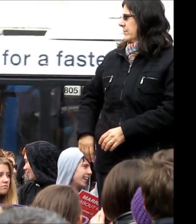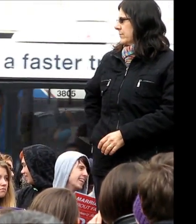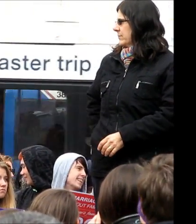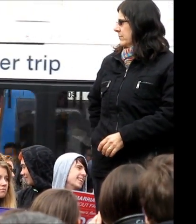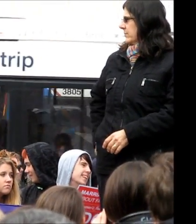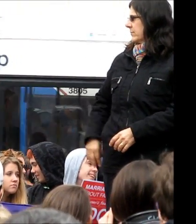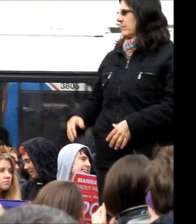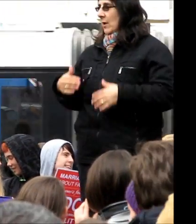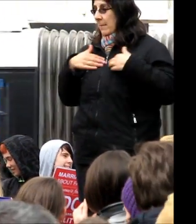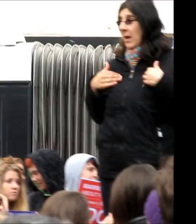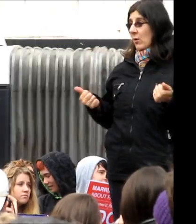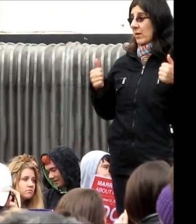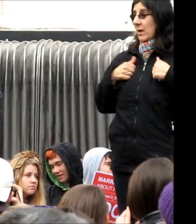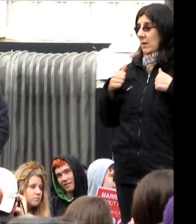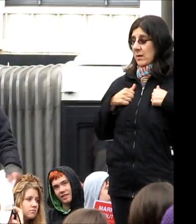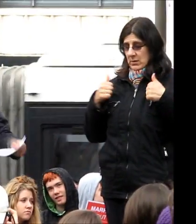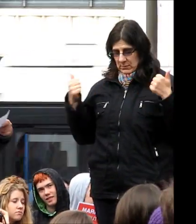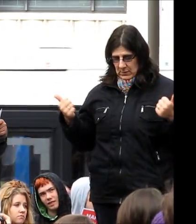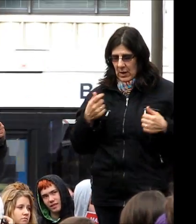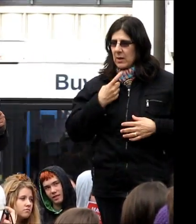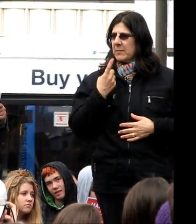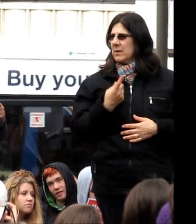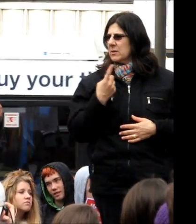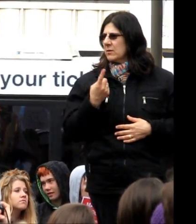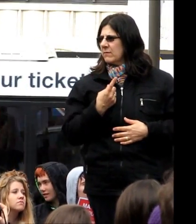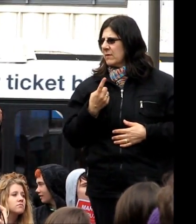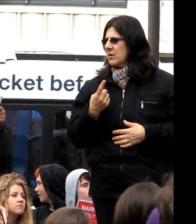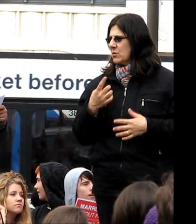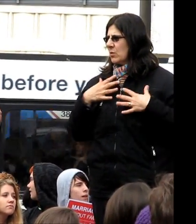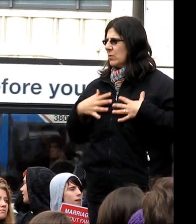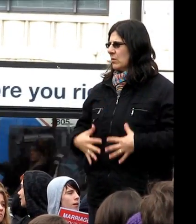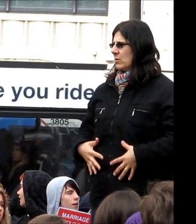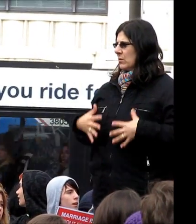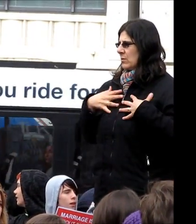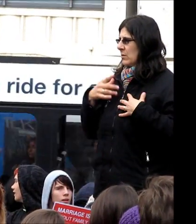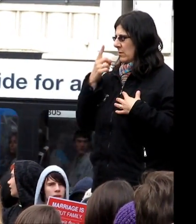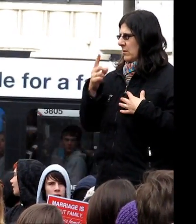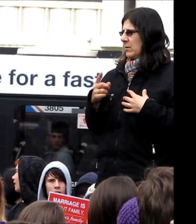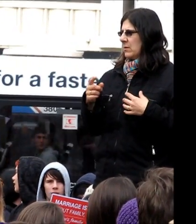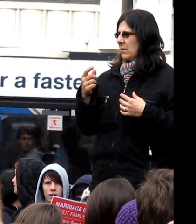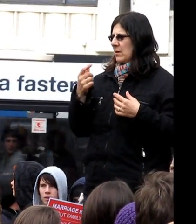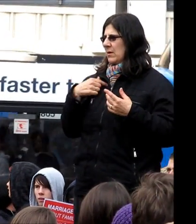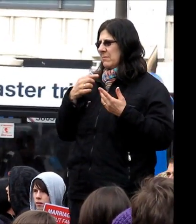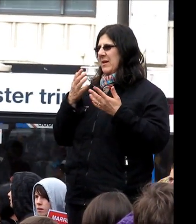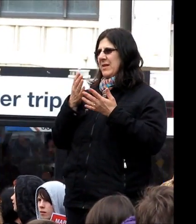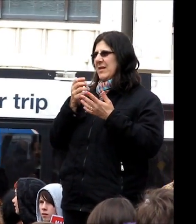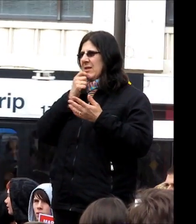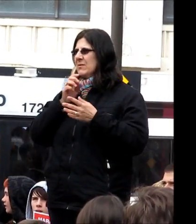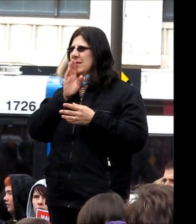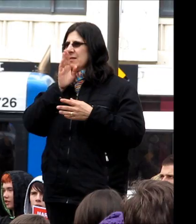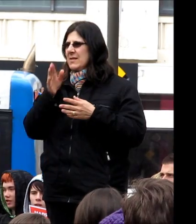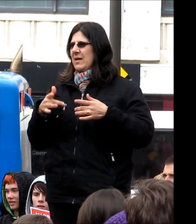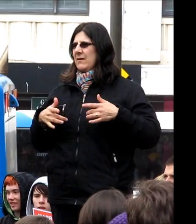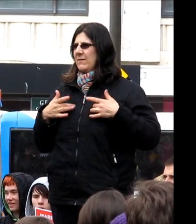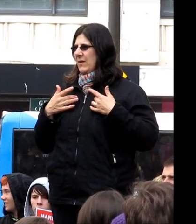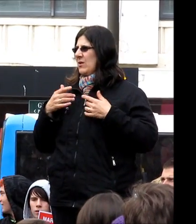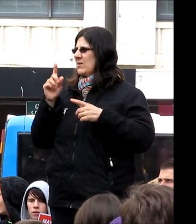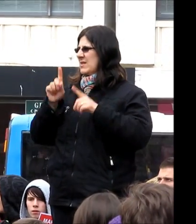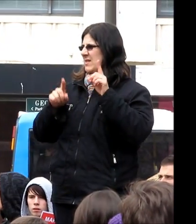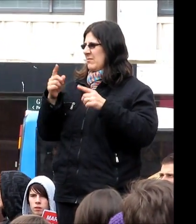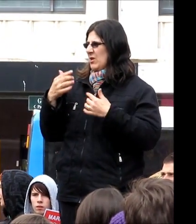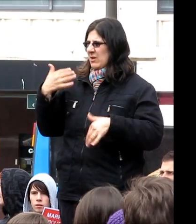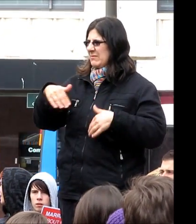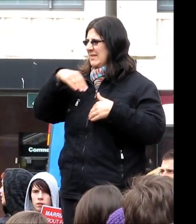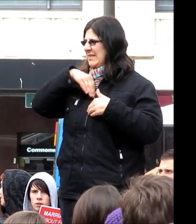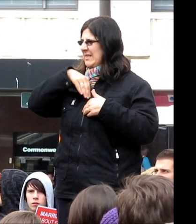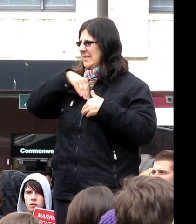I'm a healthy person, and as an individual, I'm very healthy. But I feel a deep sadness most days that really